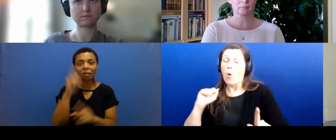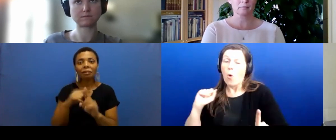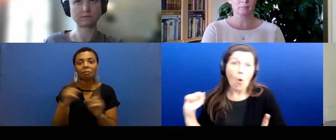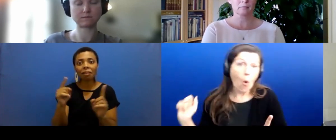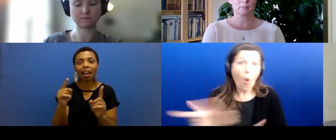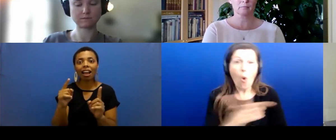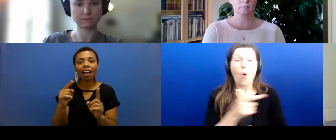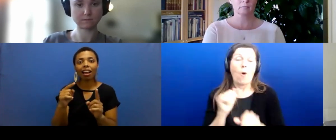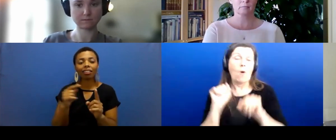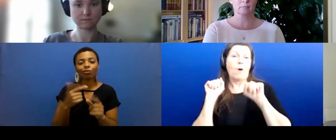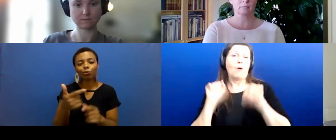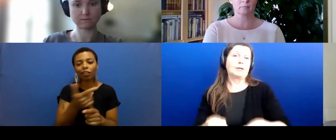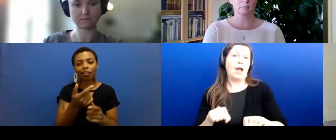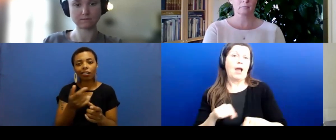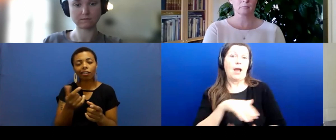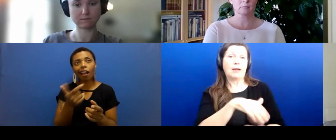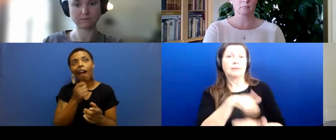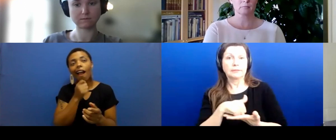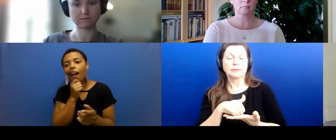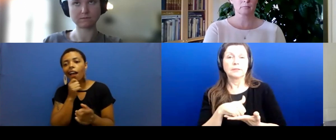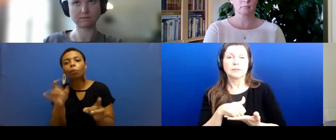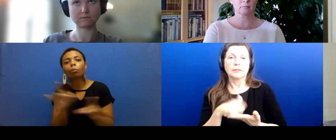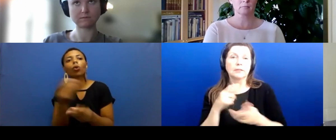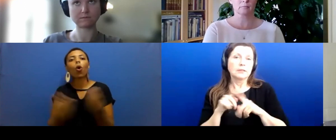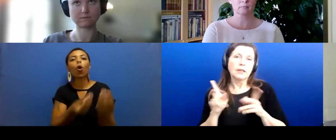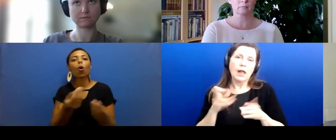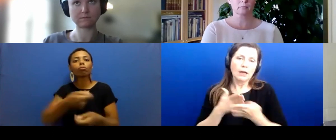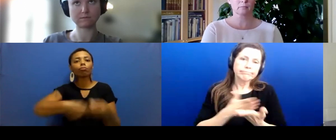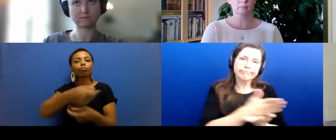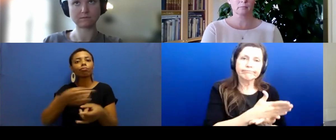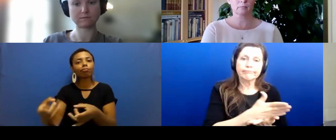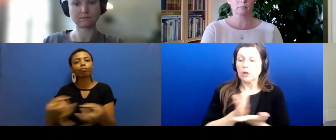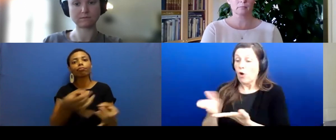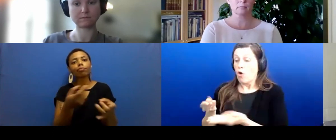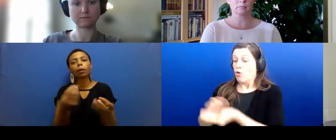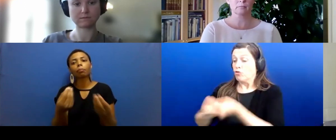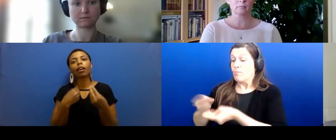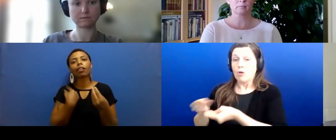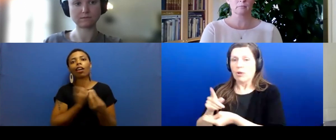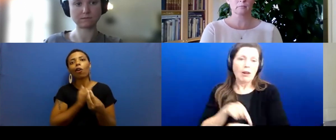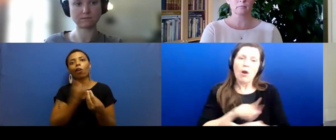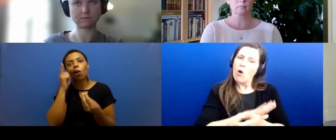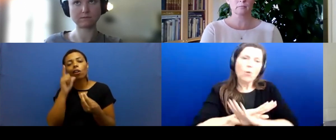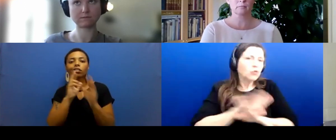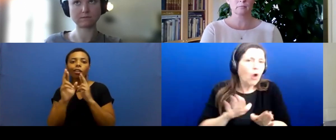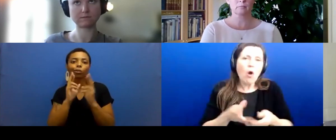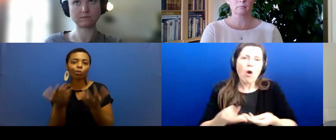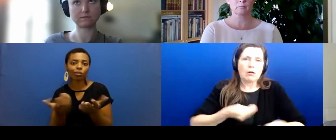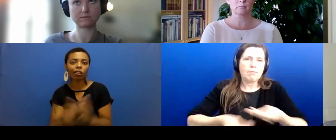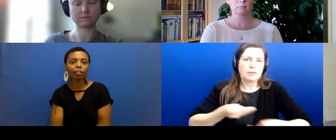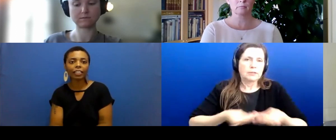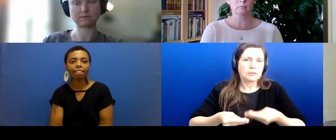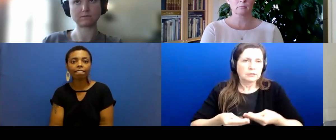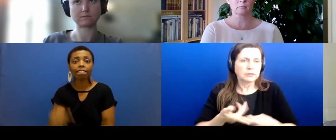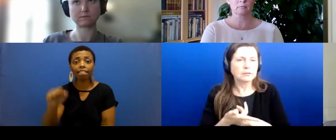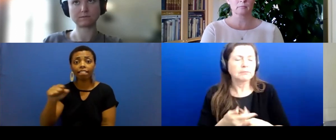way, maybe, to make use of our results. Yeah, we as an organization,